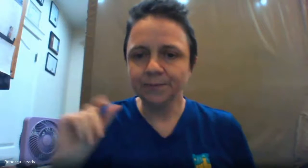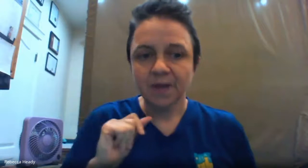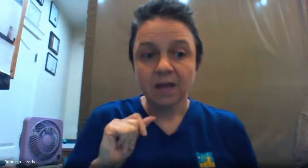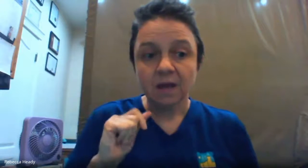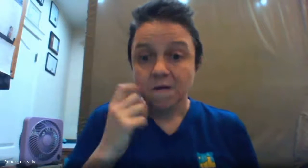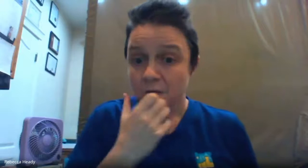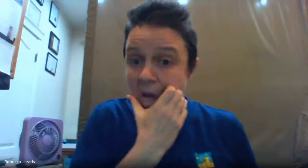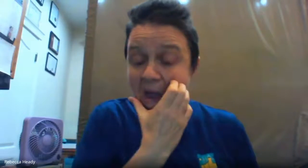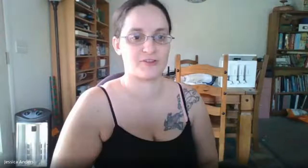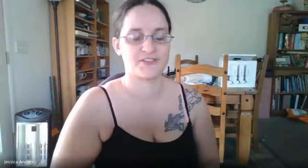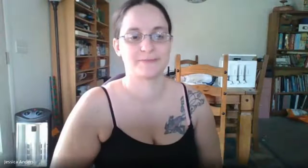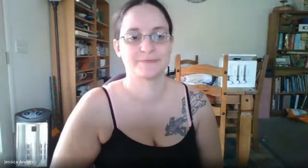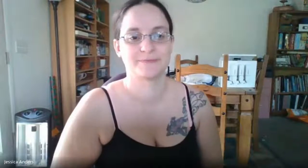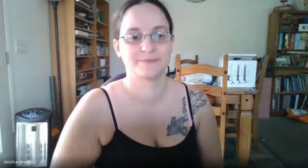All of y'all's. All of y'all.